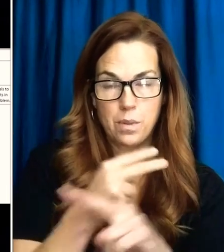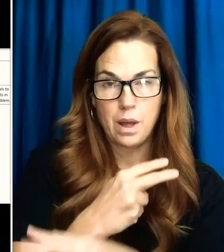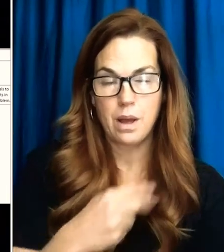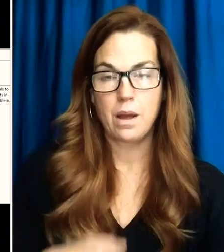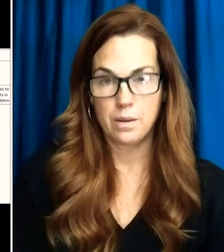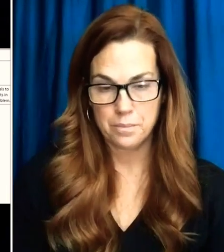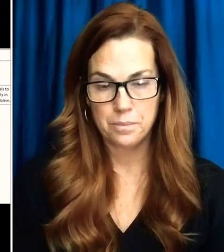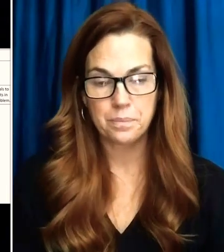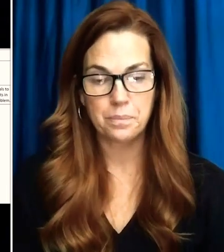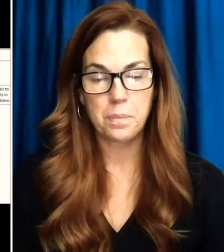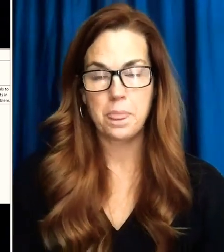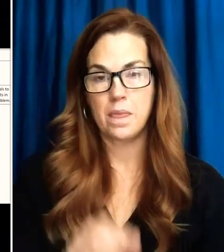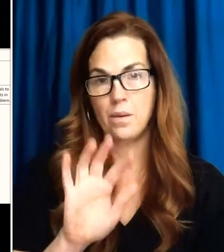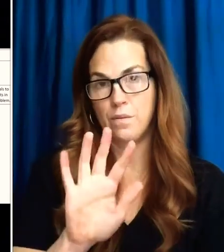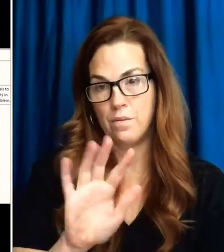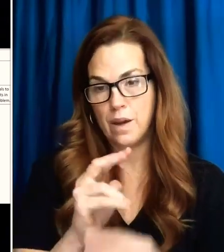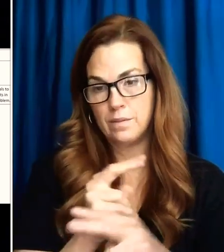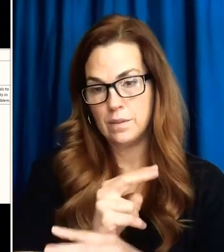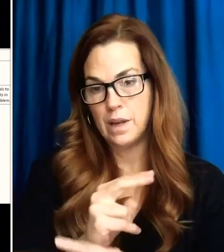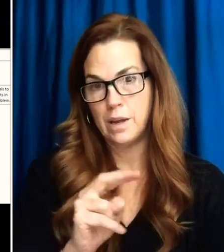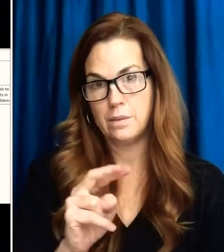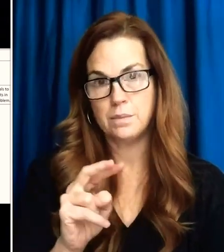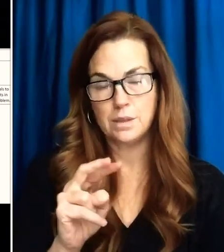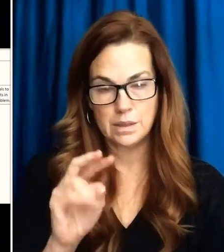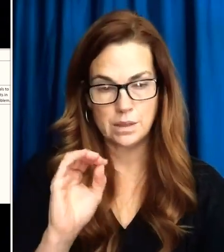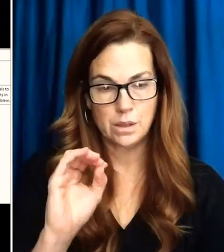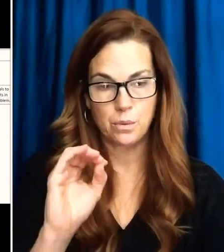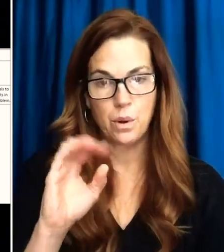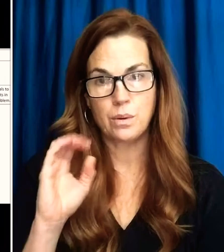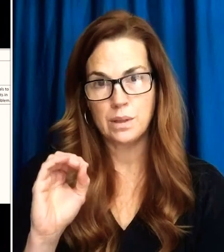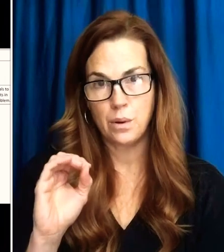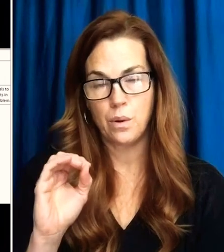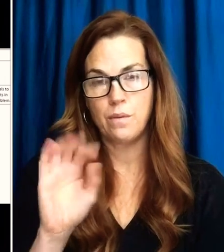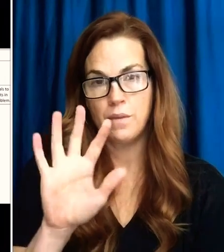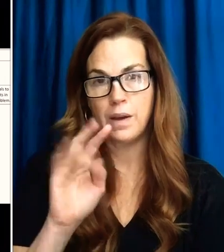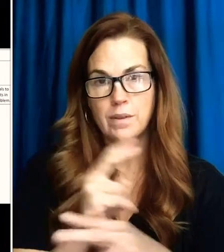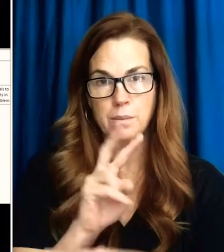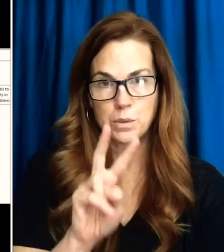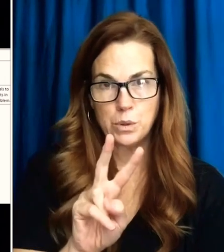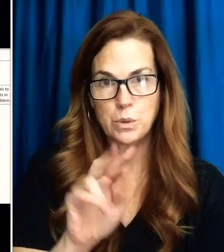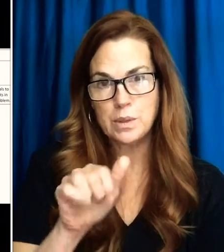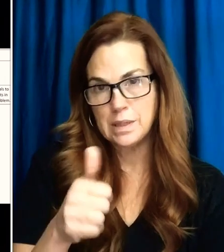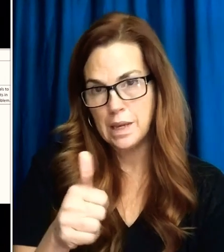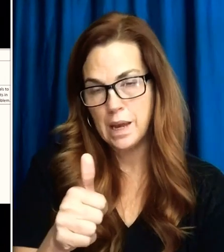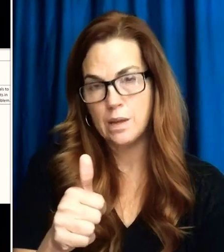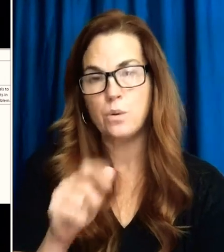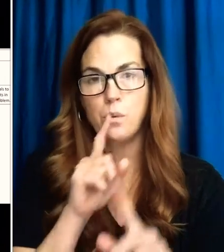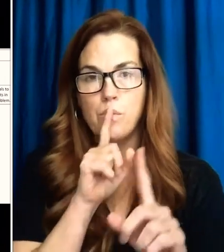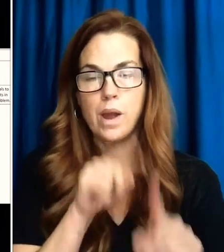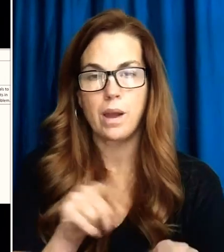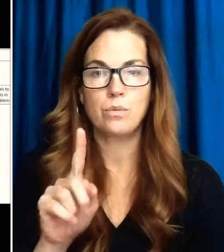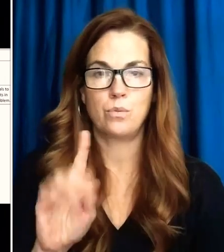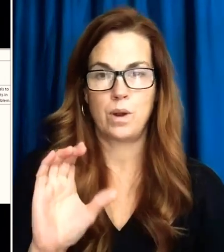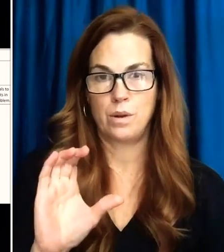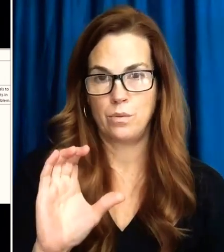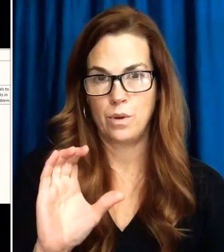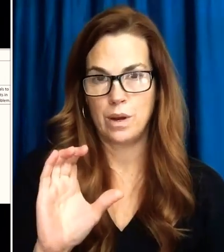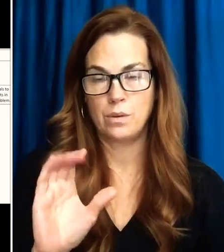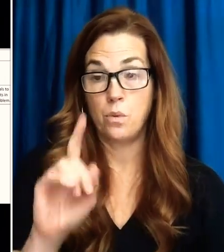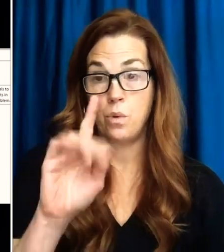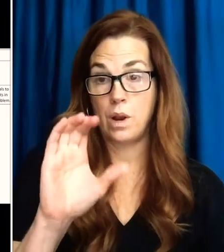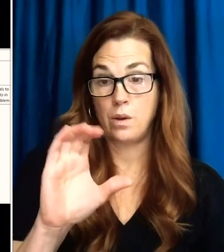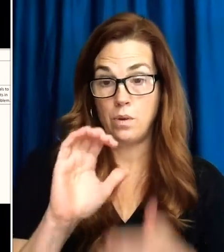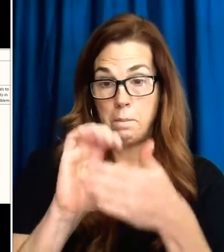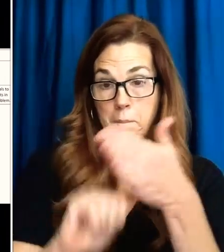me exactly 100. 100 minus 100 is 0. We have a remainder of